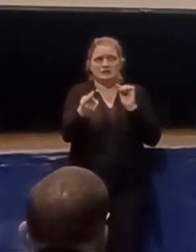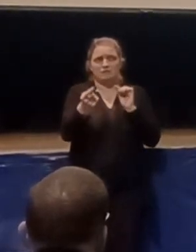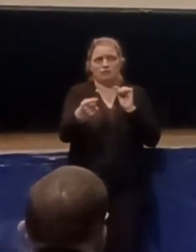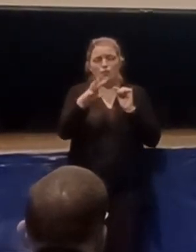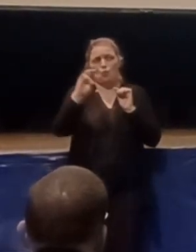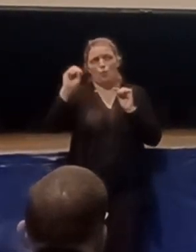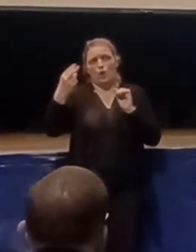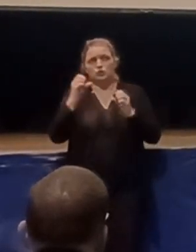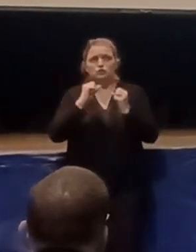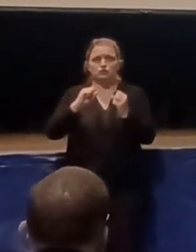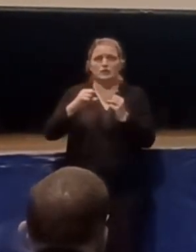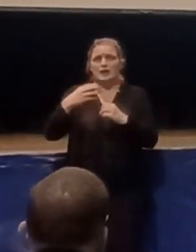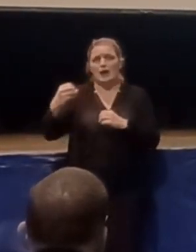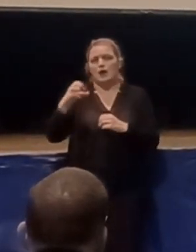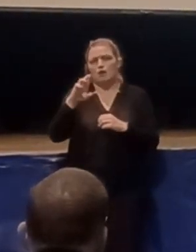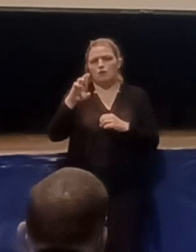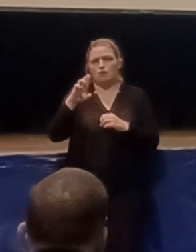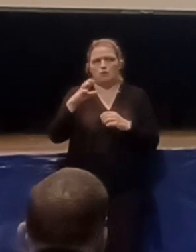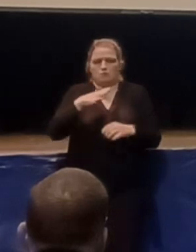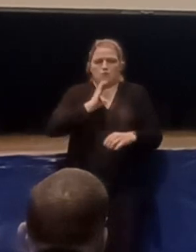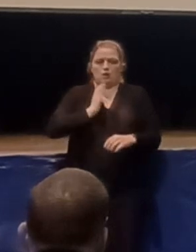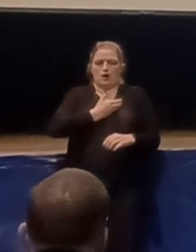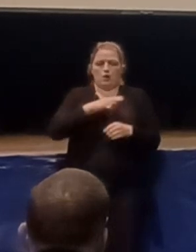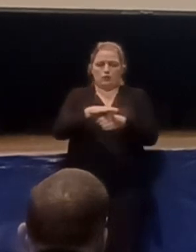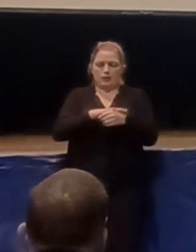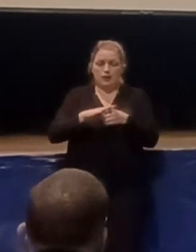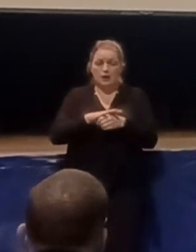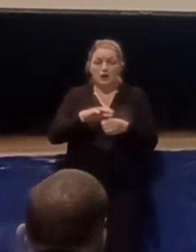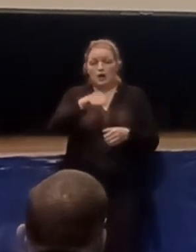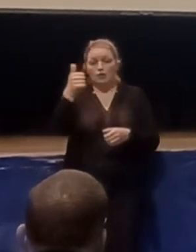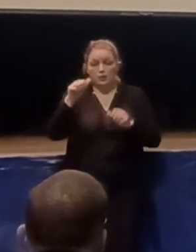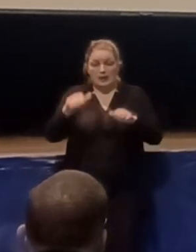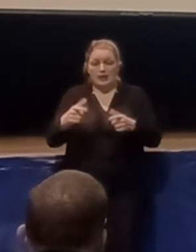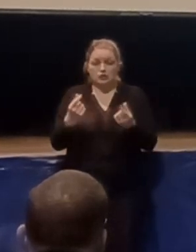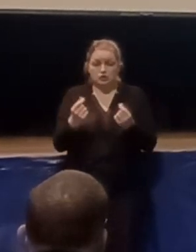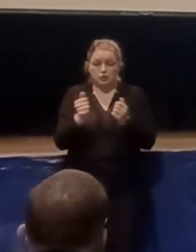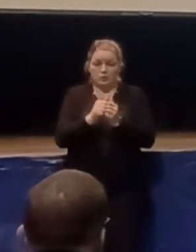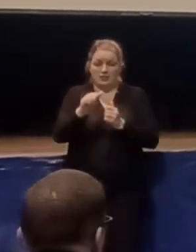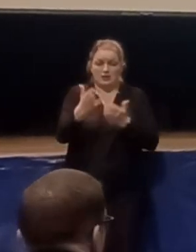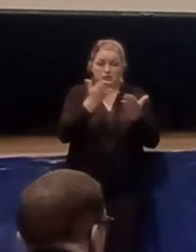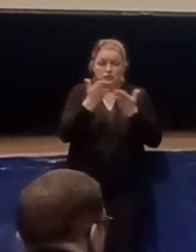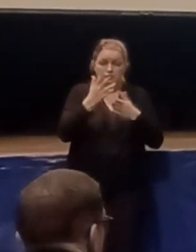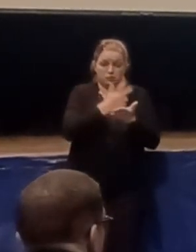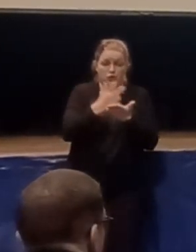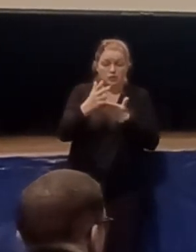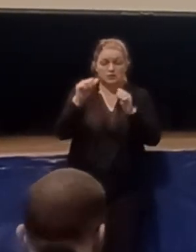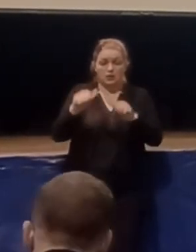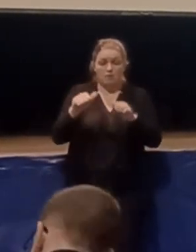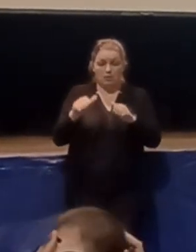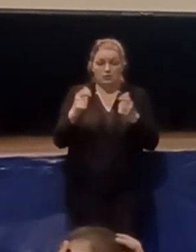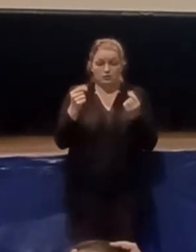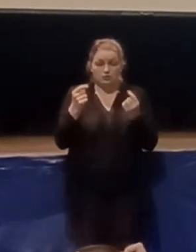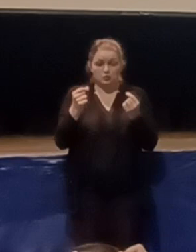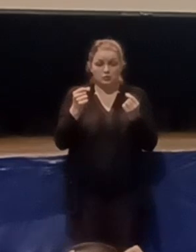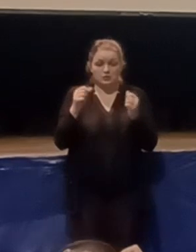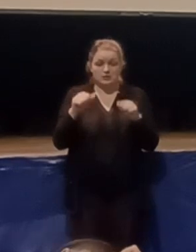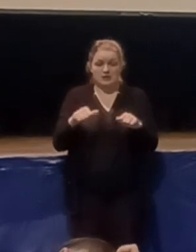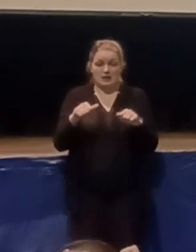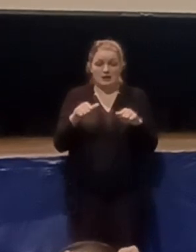and our parcel. Another thing that we're able to do with that surface parking is actually have a